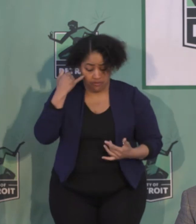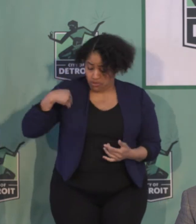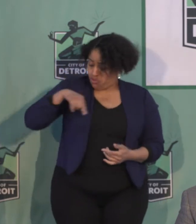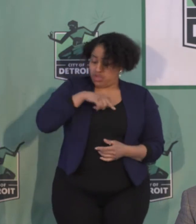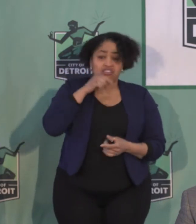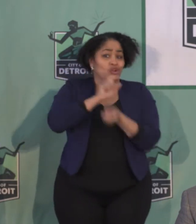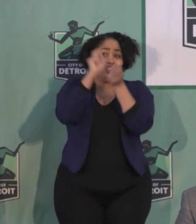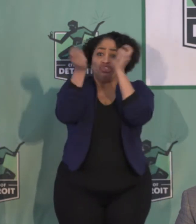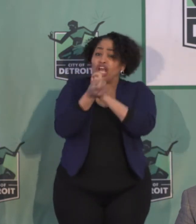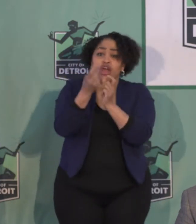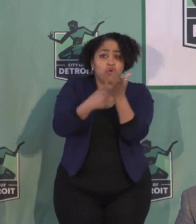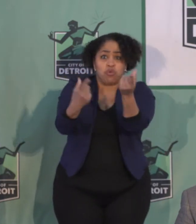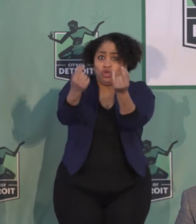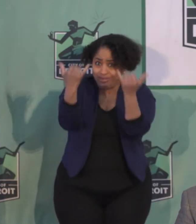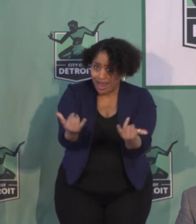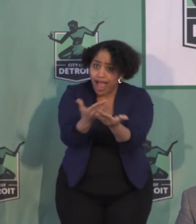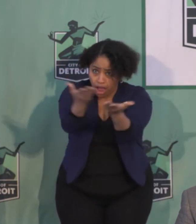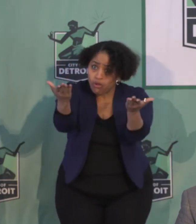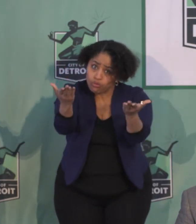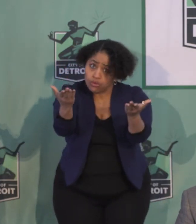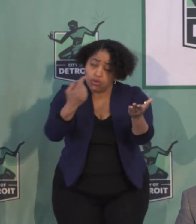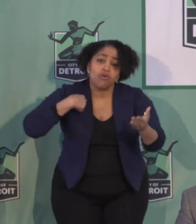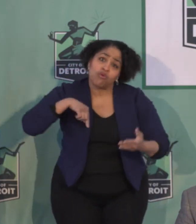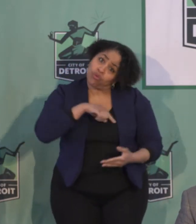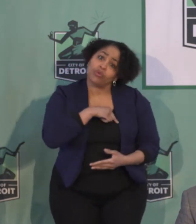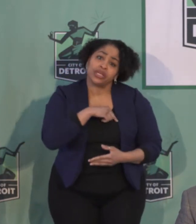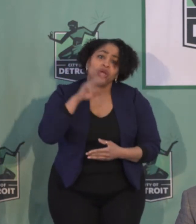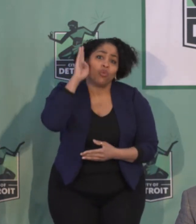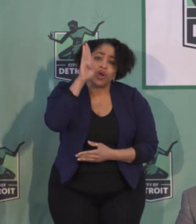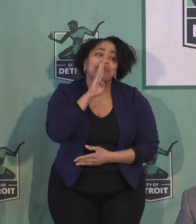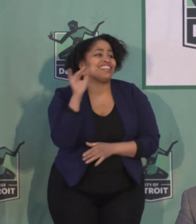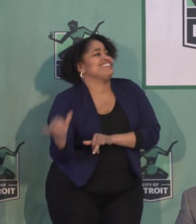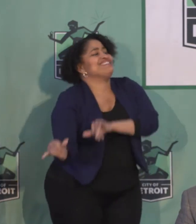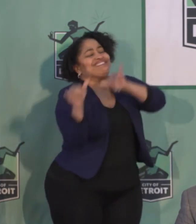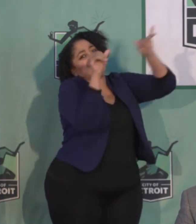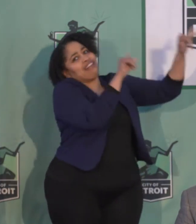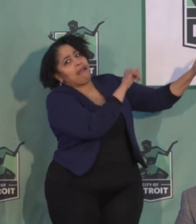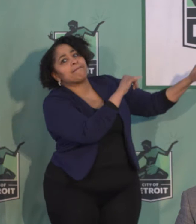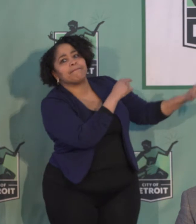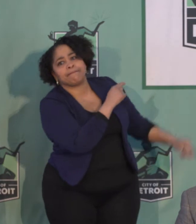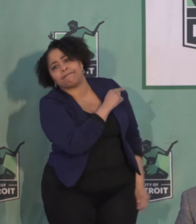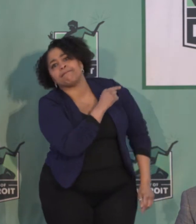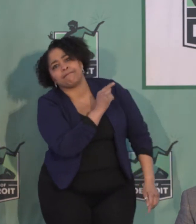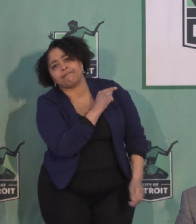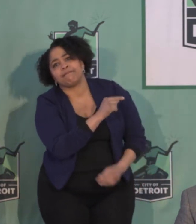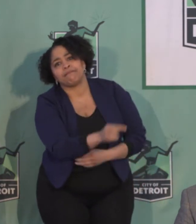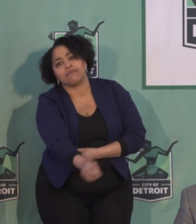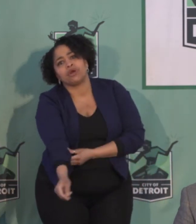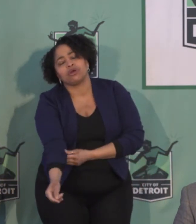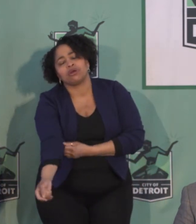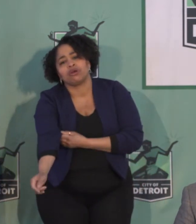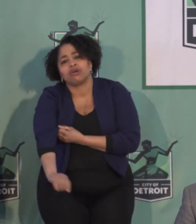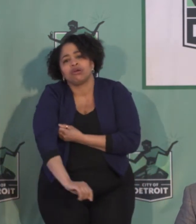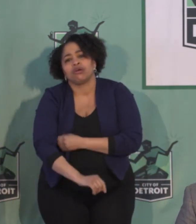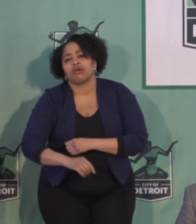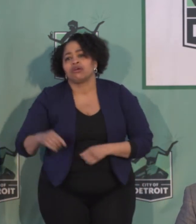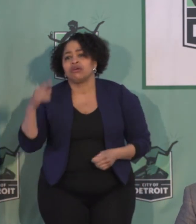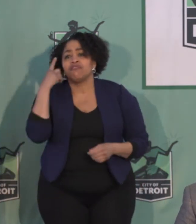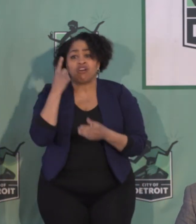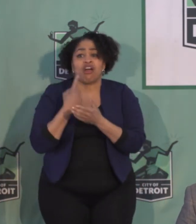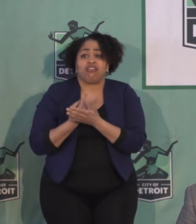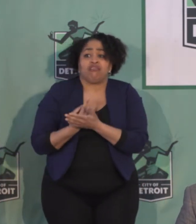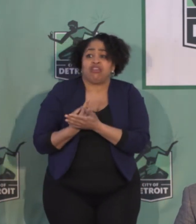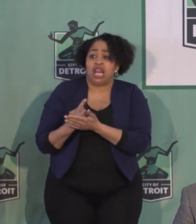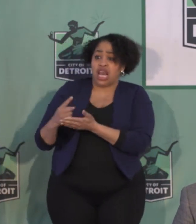we're doing, we're going to be there. And so for the last week or two